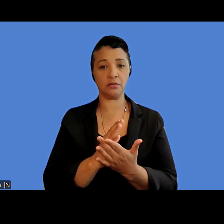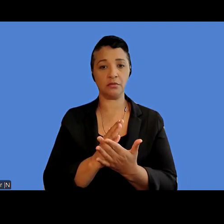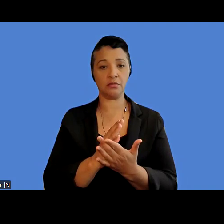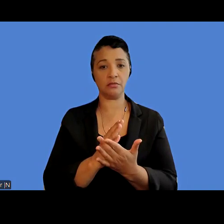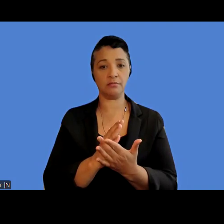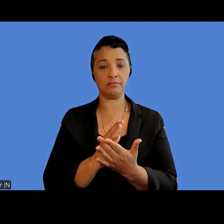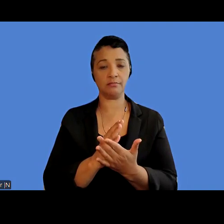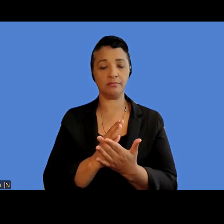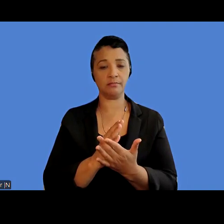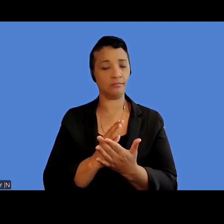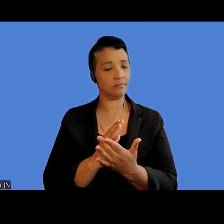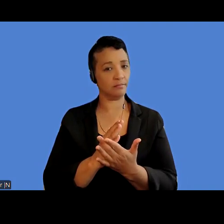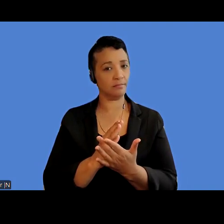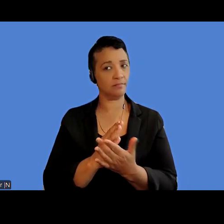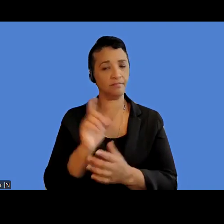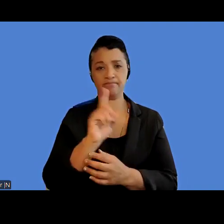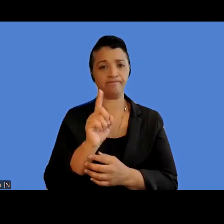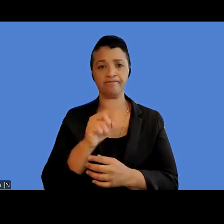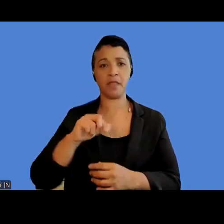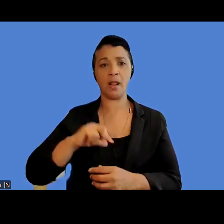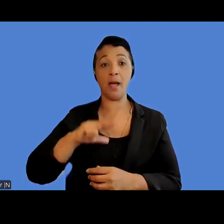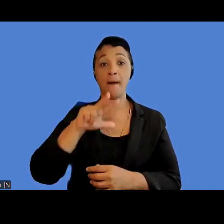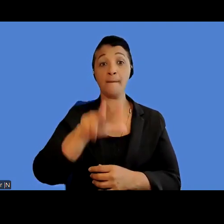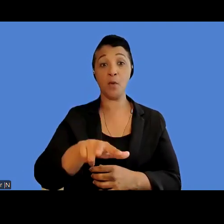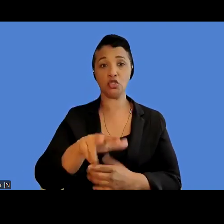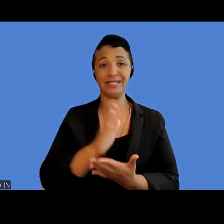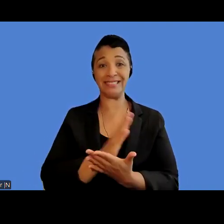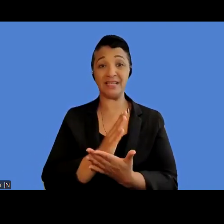we do not have a Portuguese interpretation.